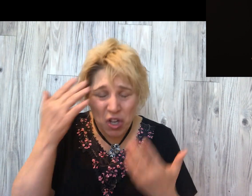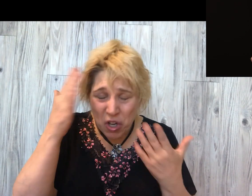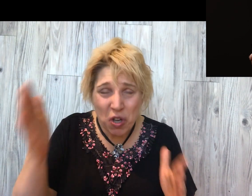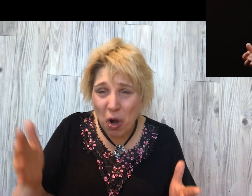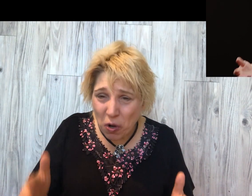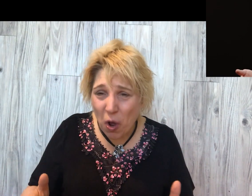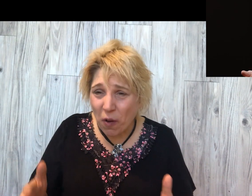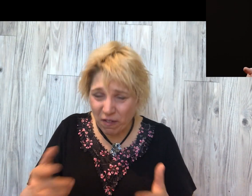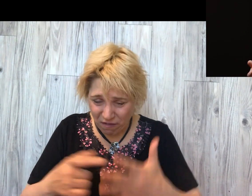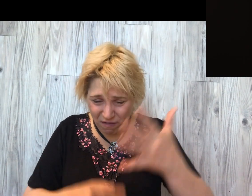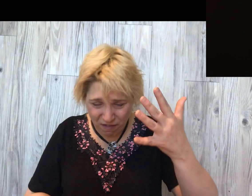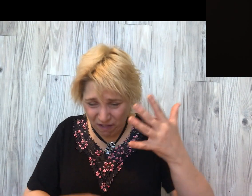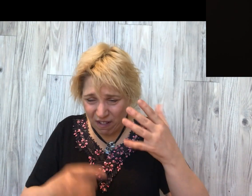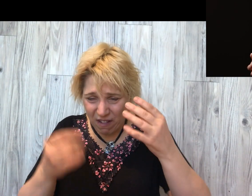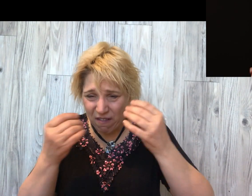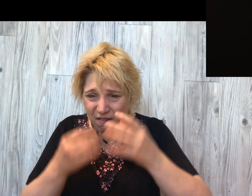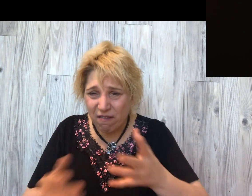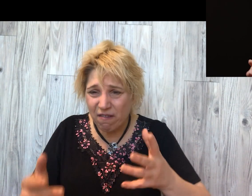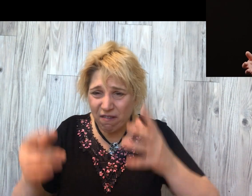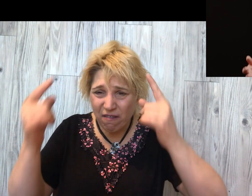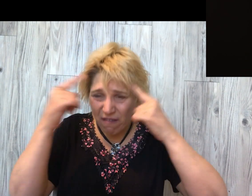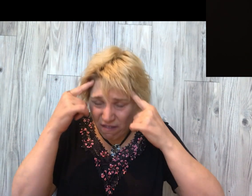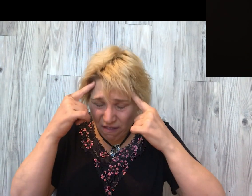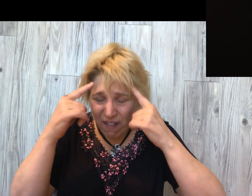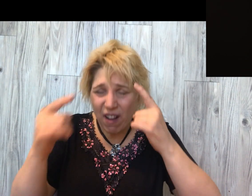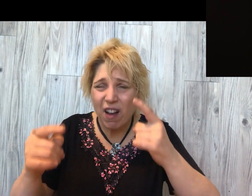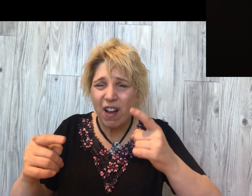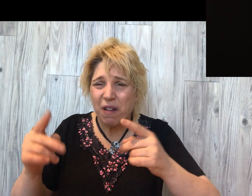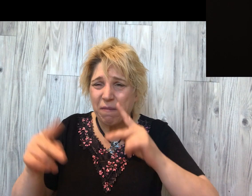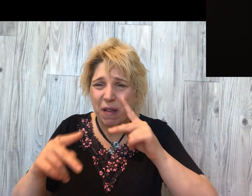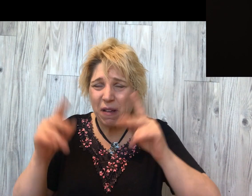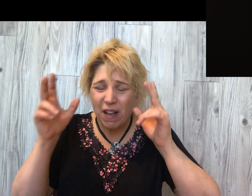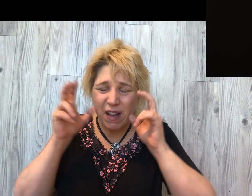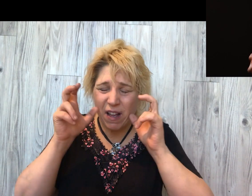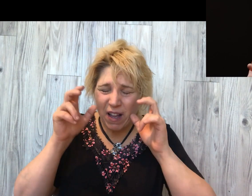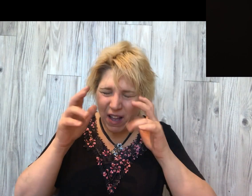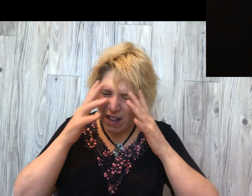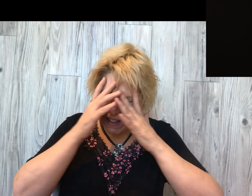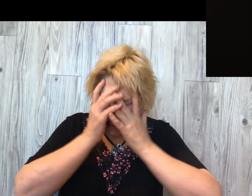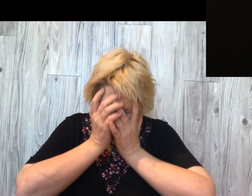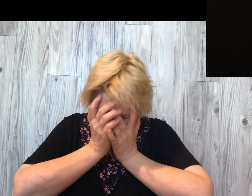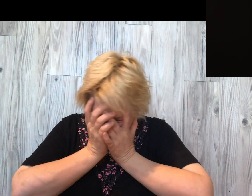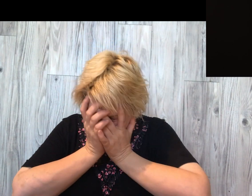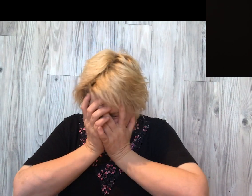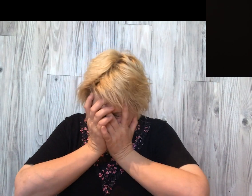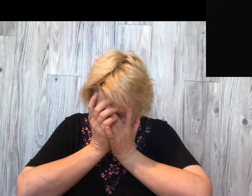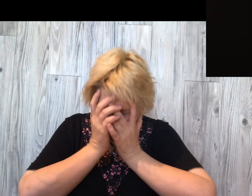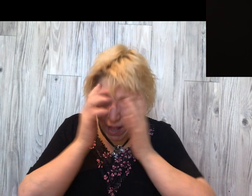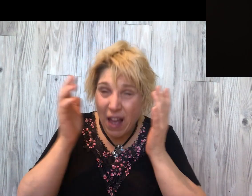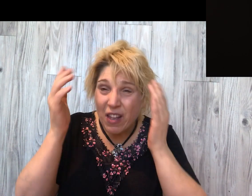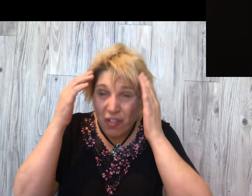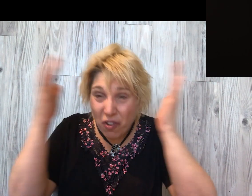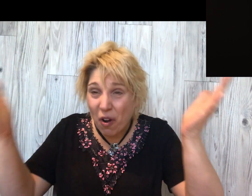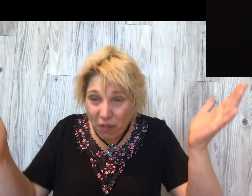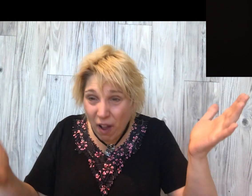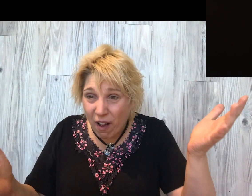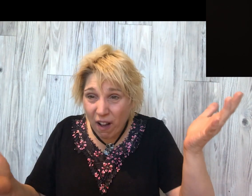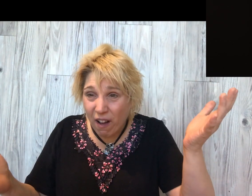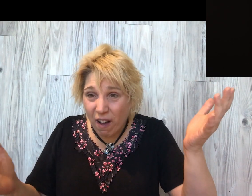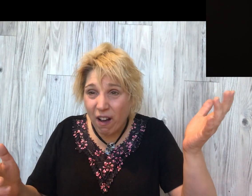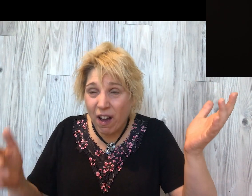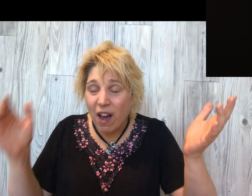know all the things that I've said or thought or the people that I've heard or hurt or the decisions that I've made that I now